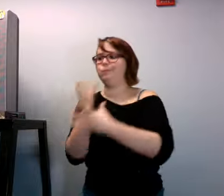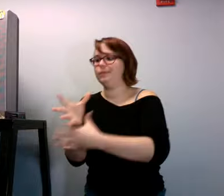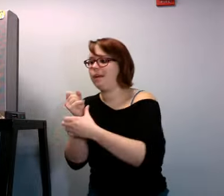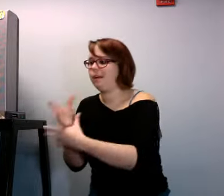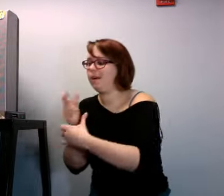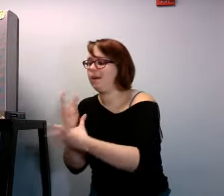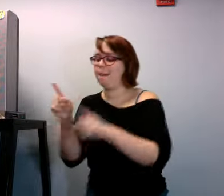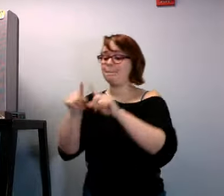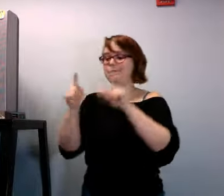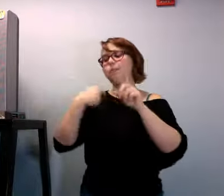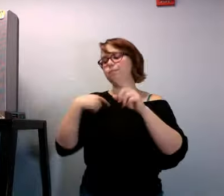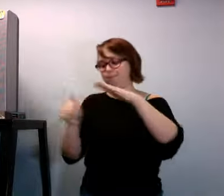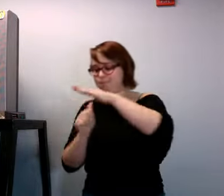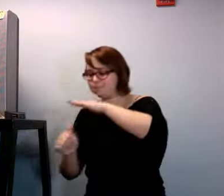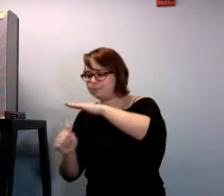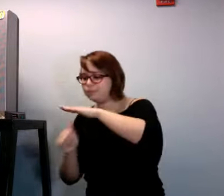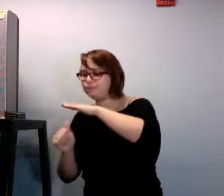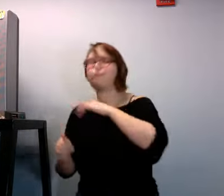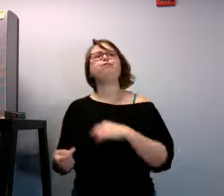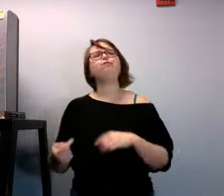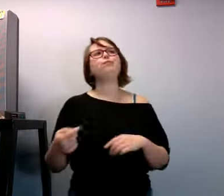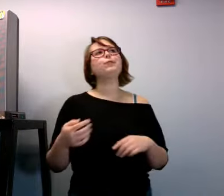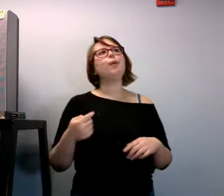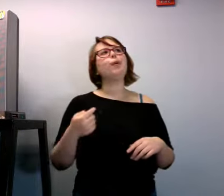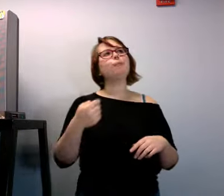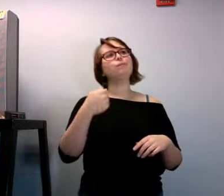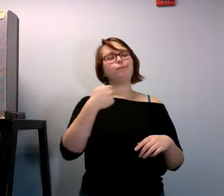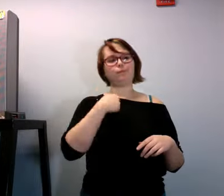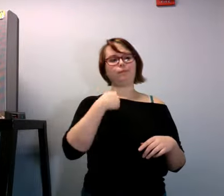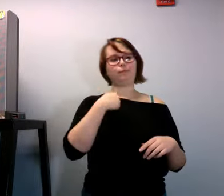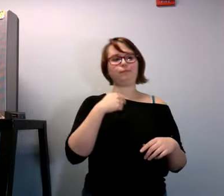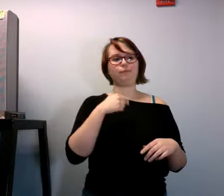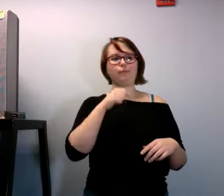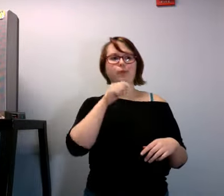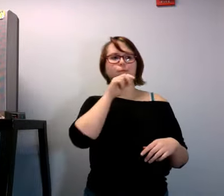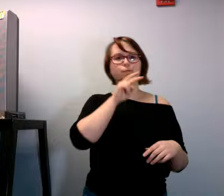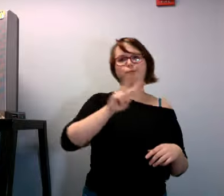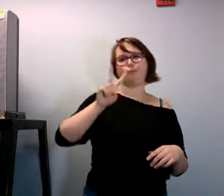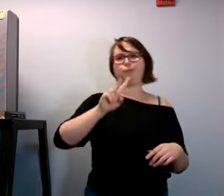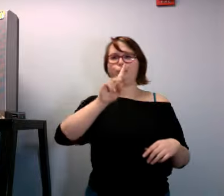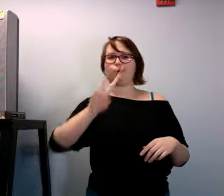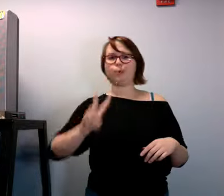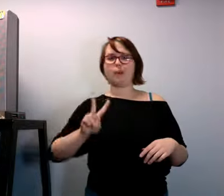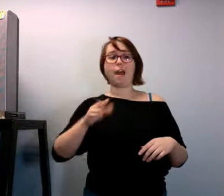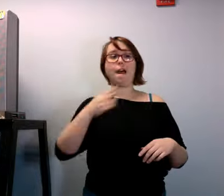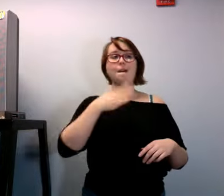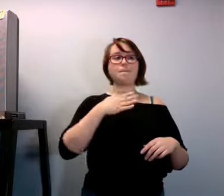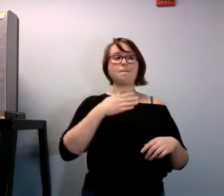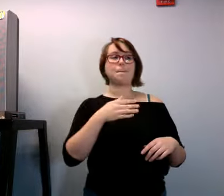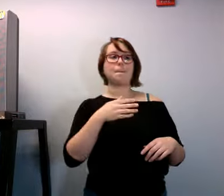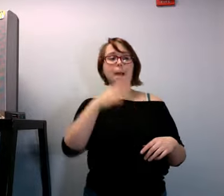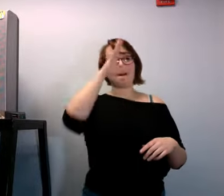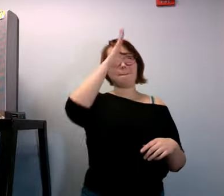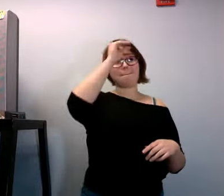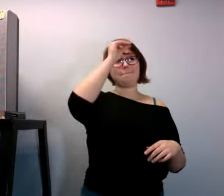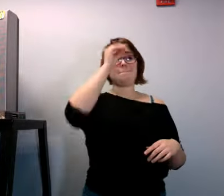he was born, I was one of those 2.5-year-olds who didn't take very well to having this new person coming into the household. And